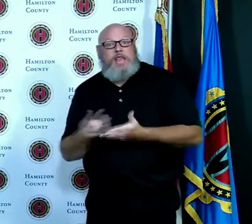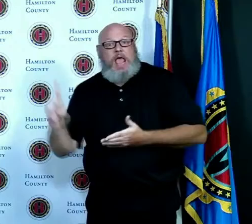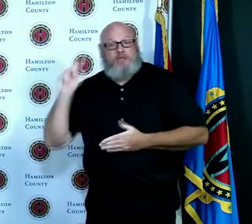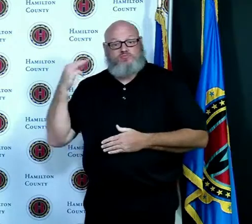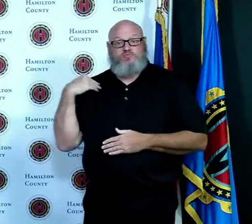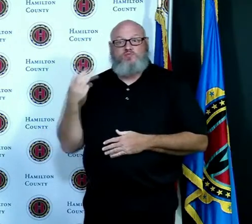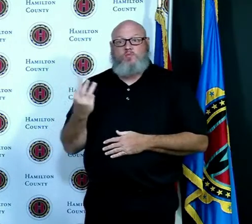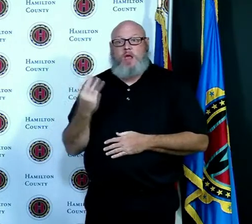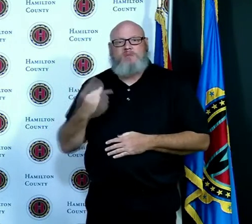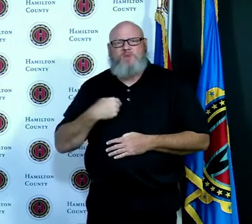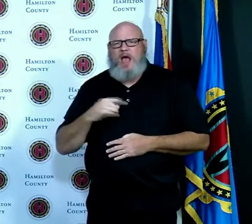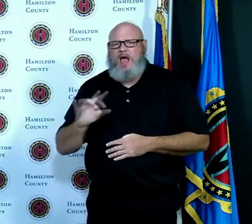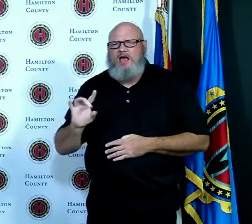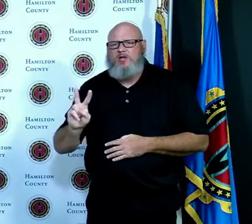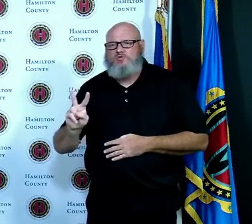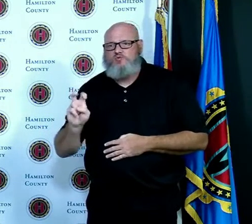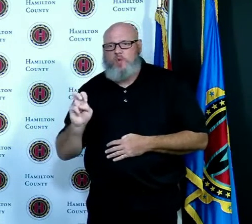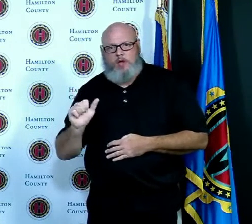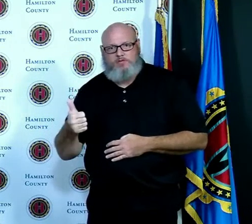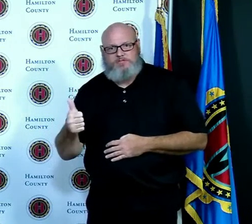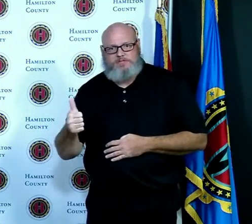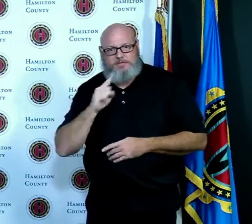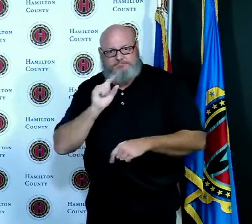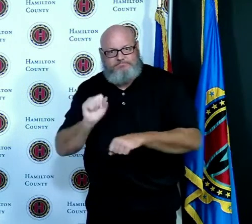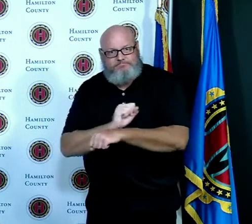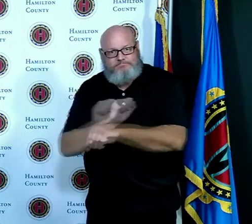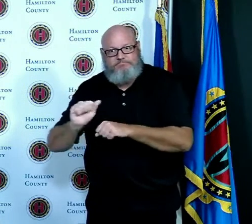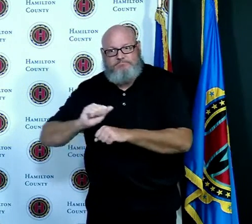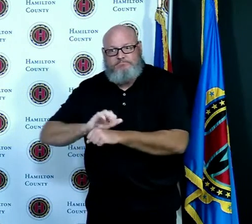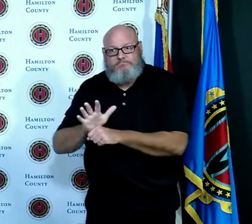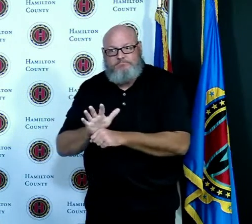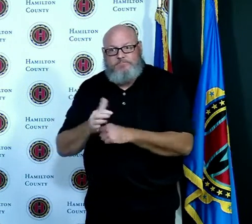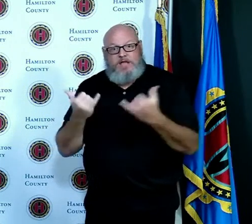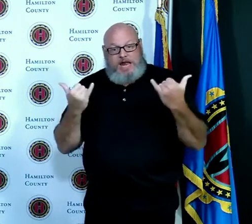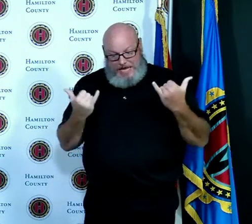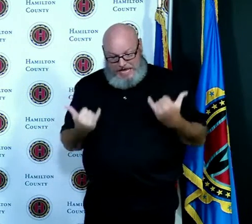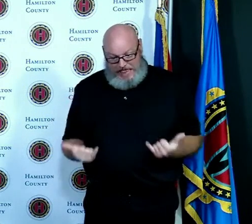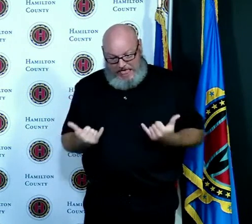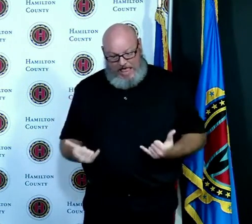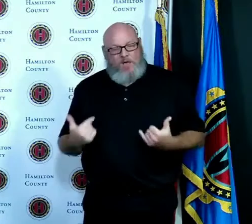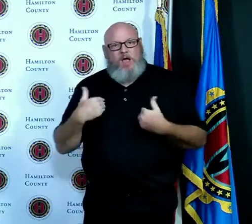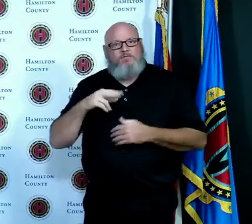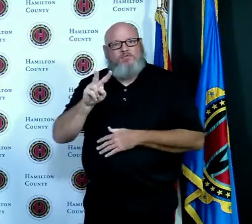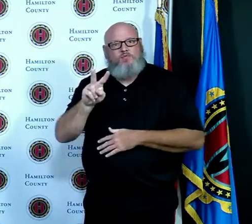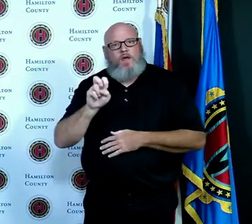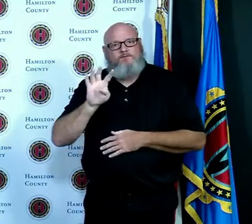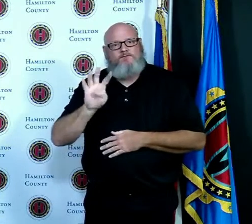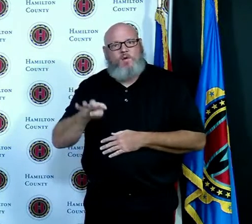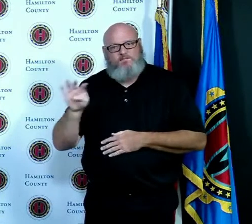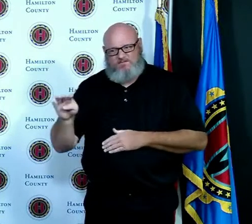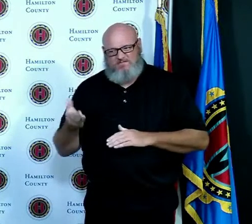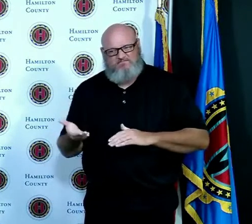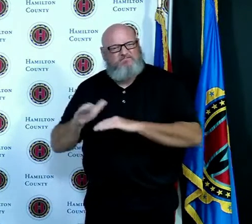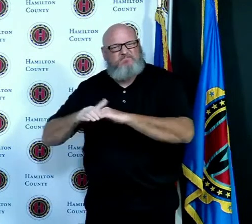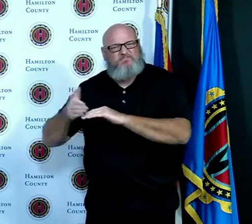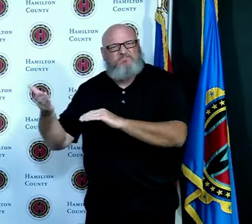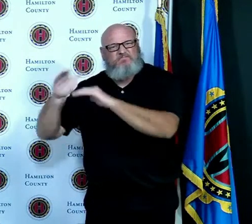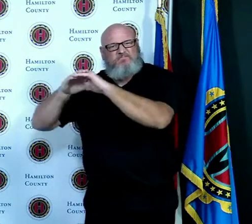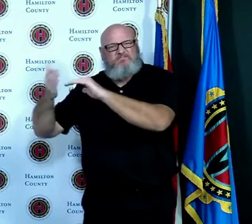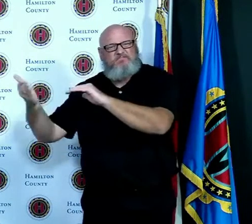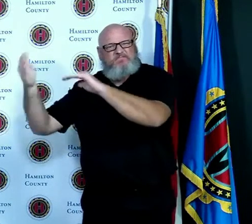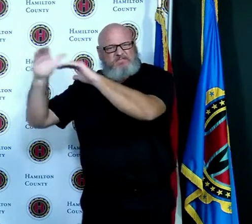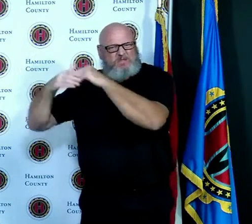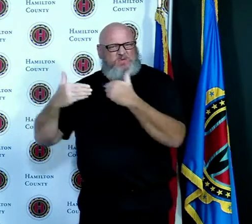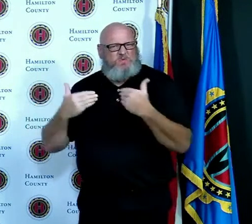one source. Over the last 7 days, we did see high numbers of cases from all age groups. The largest number of positive cases